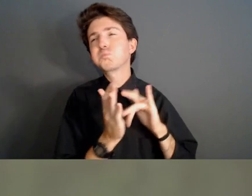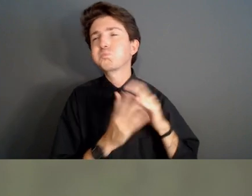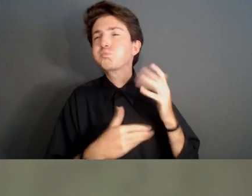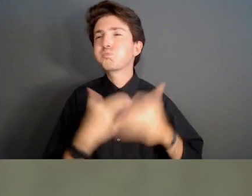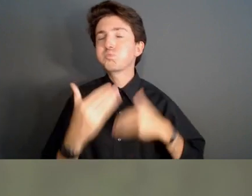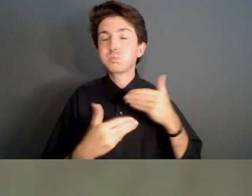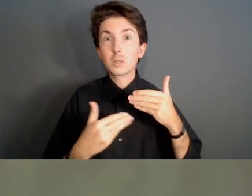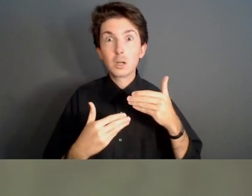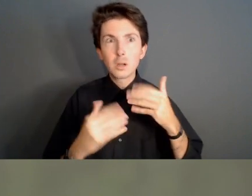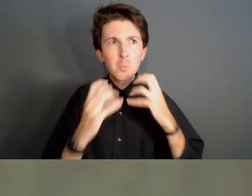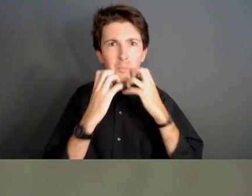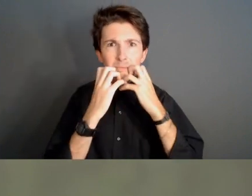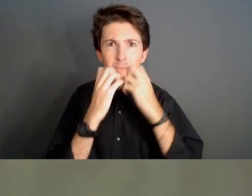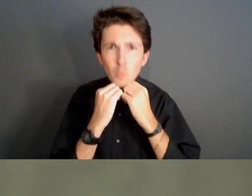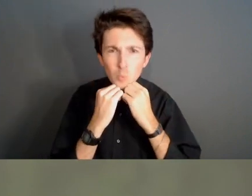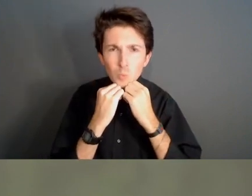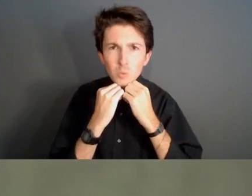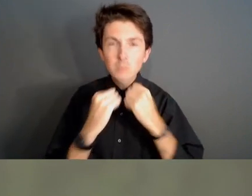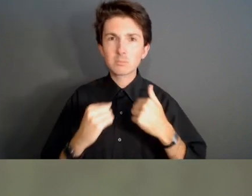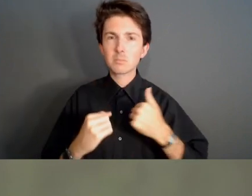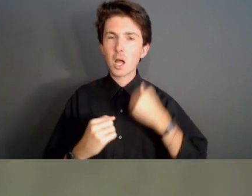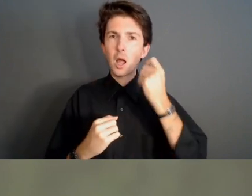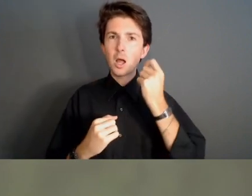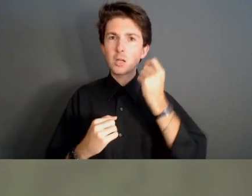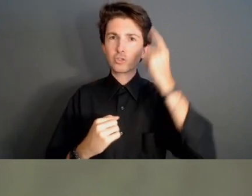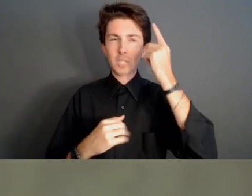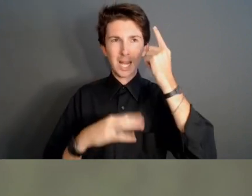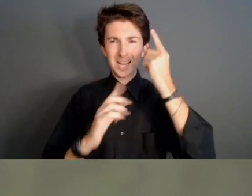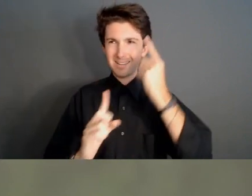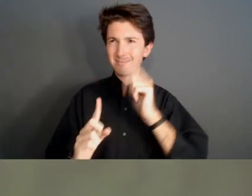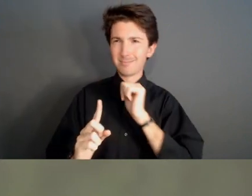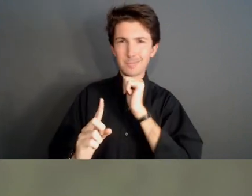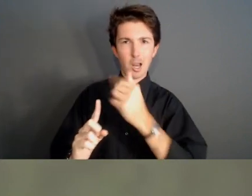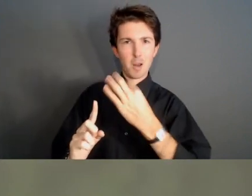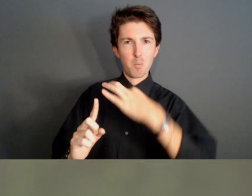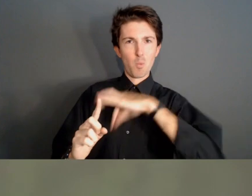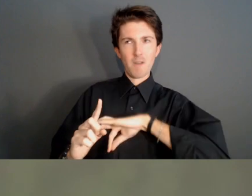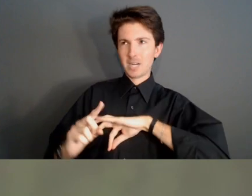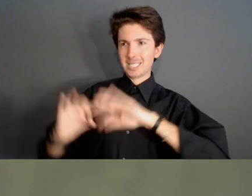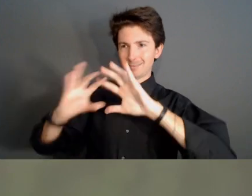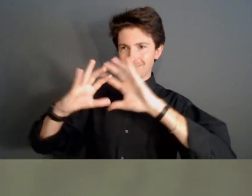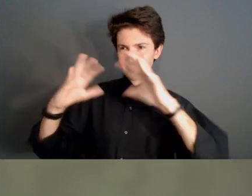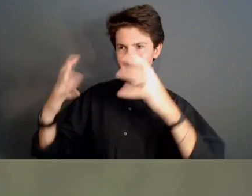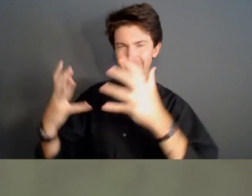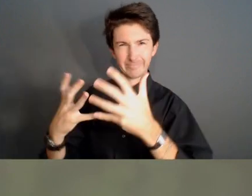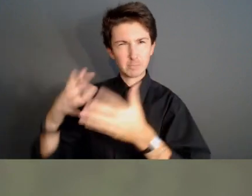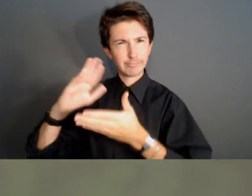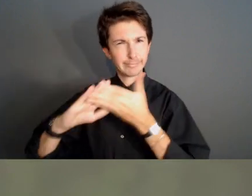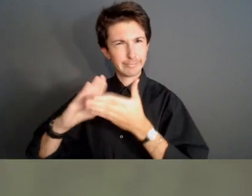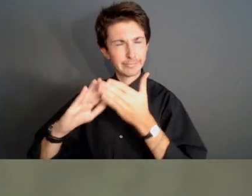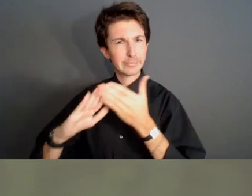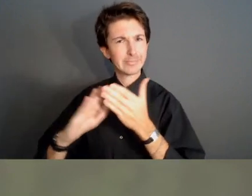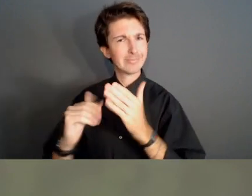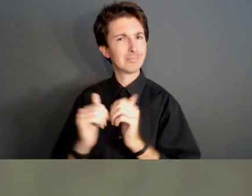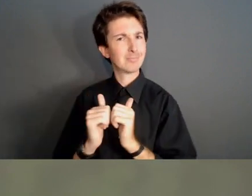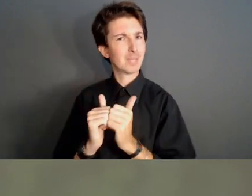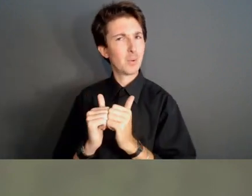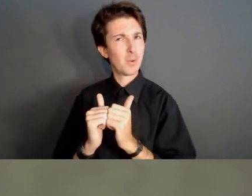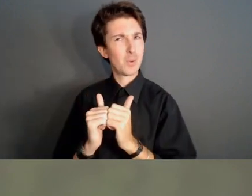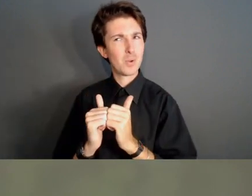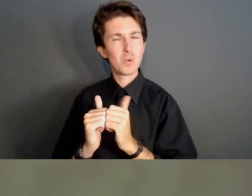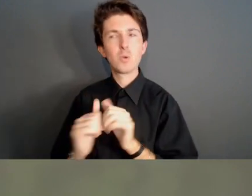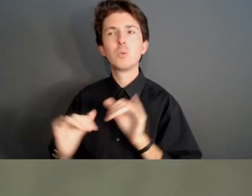and things that are valuable. I was able to understand how the nonprofit world